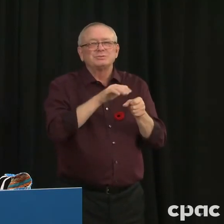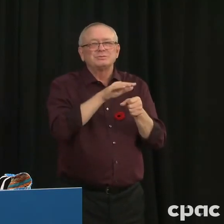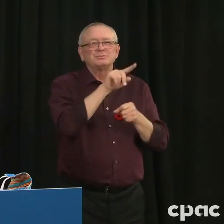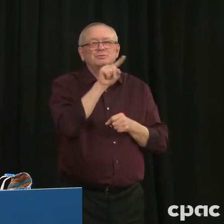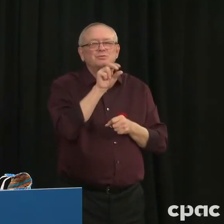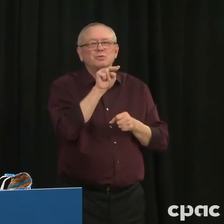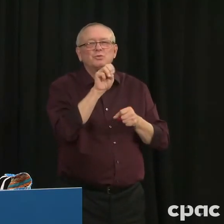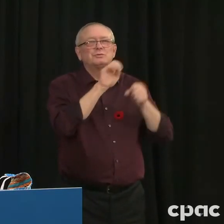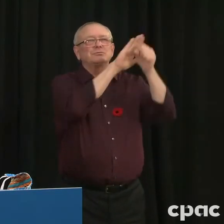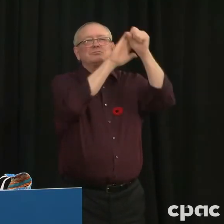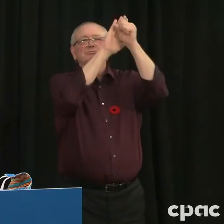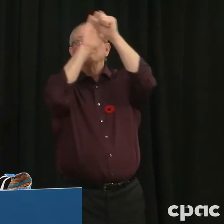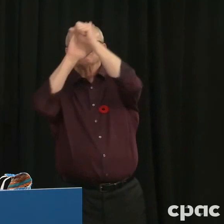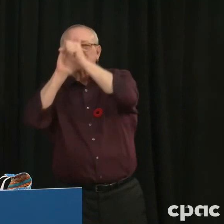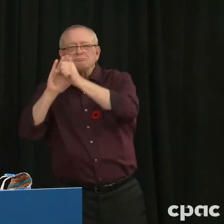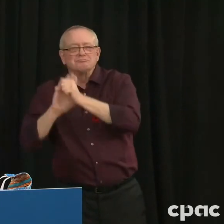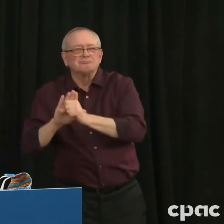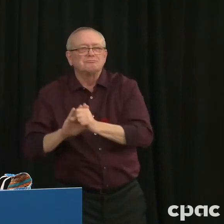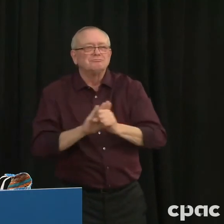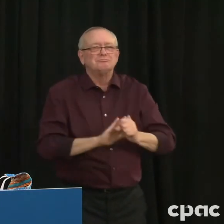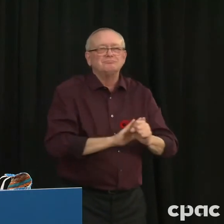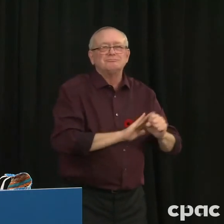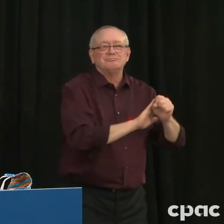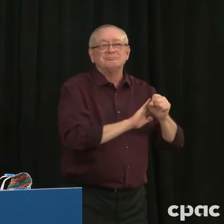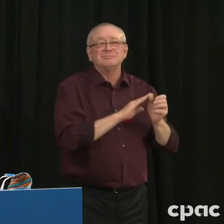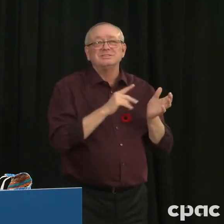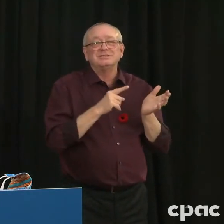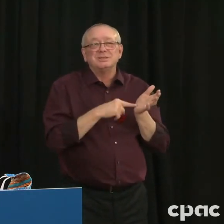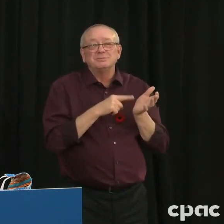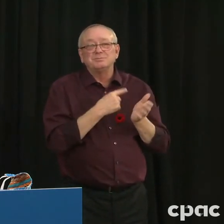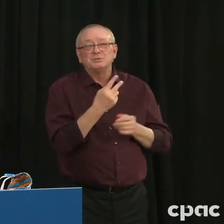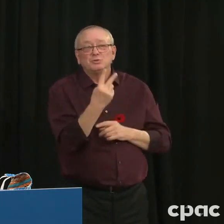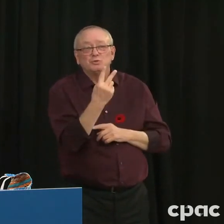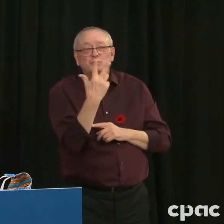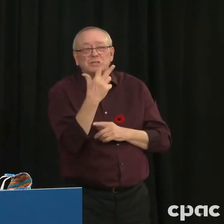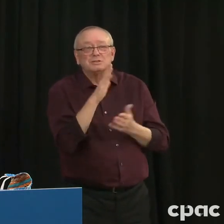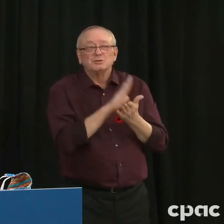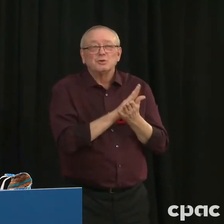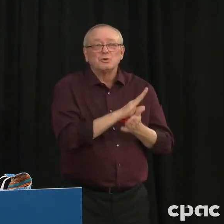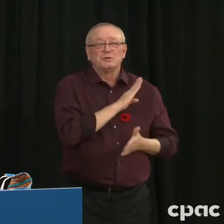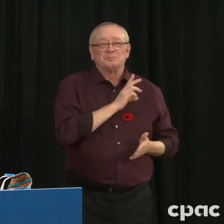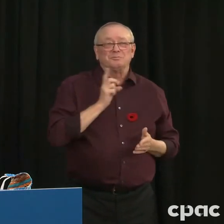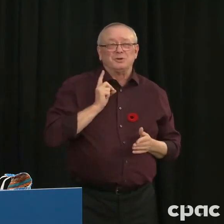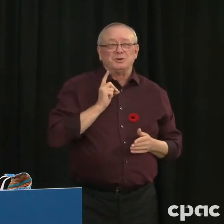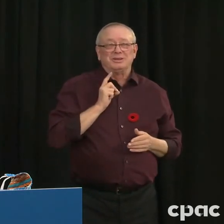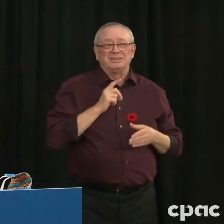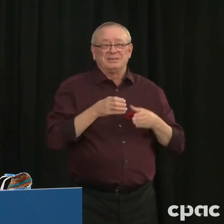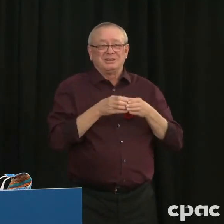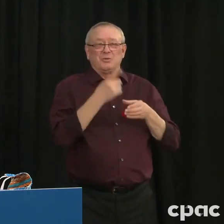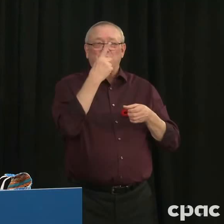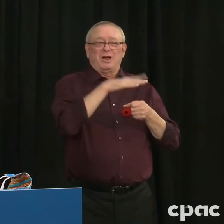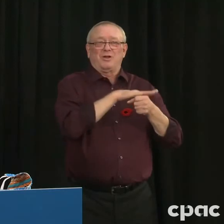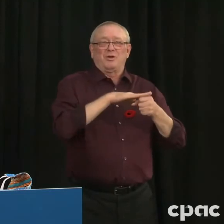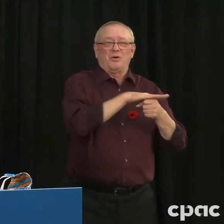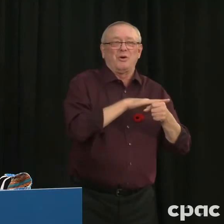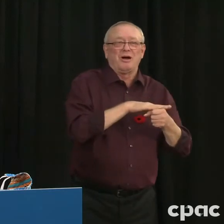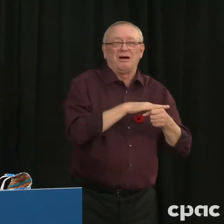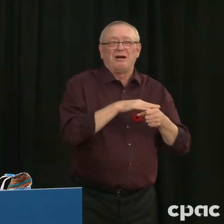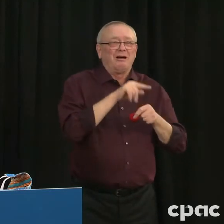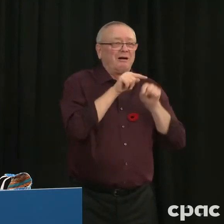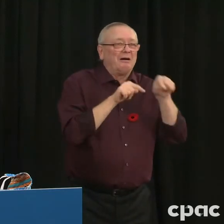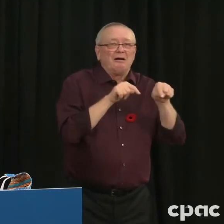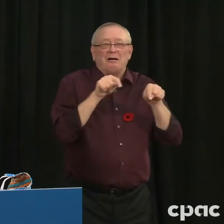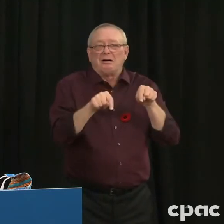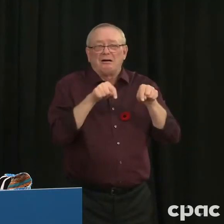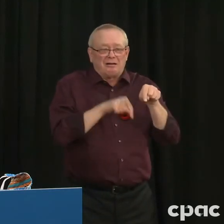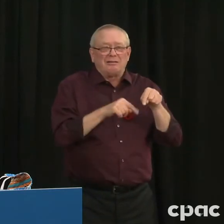would have several school boards within them. So the complexity of the tracking of in-school transmission by particular school